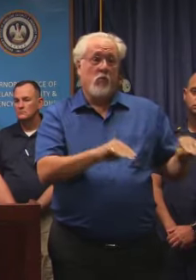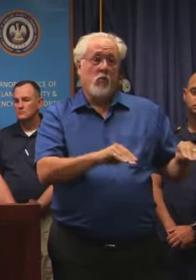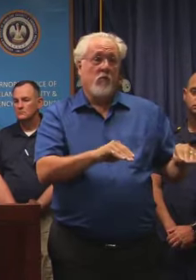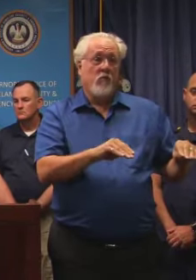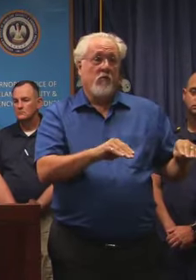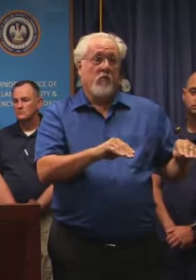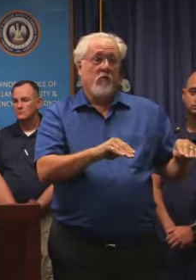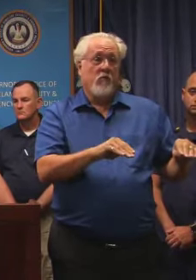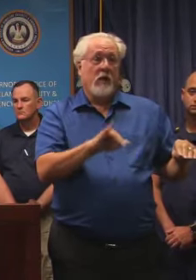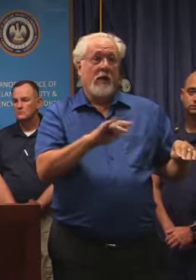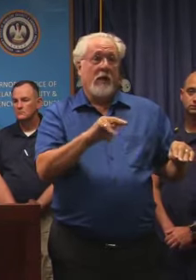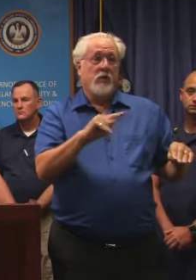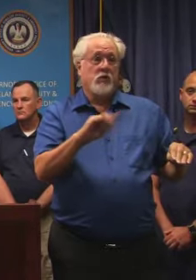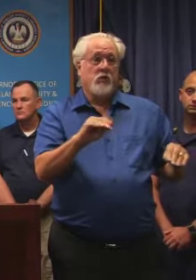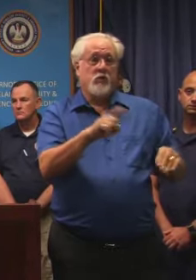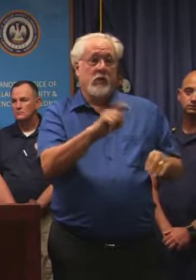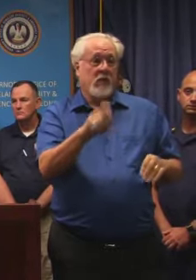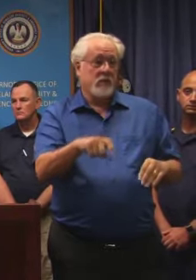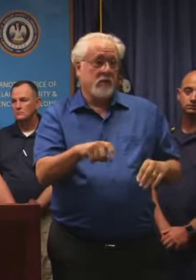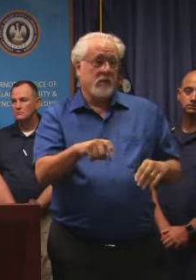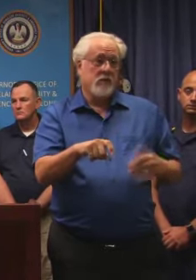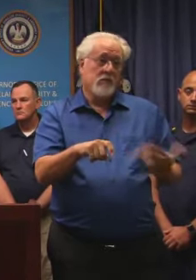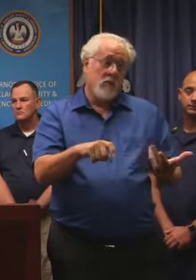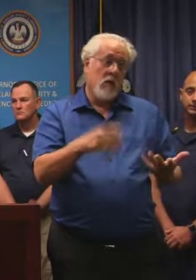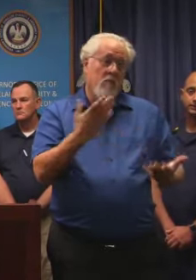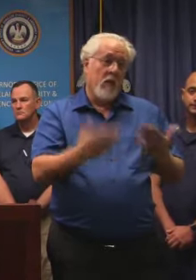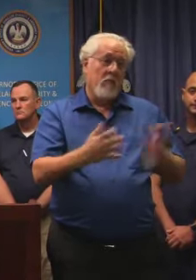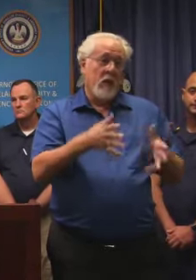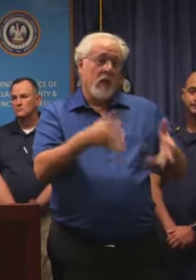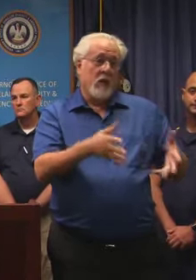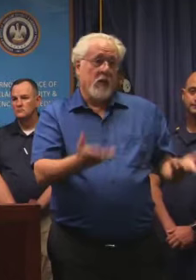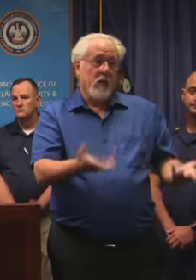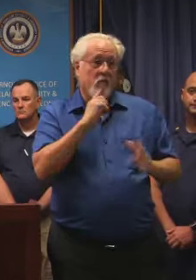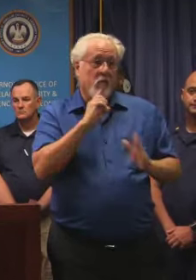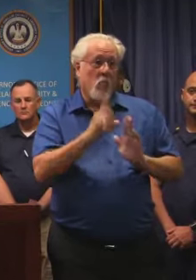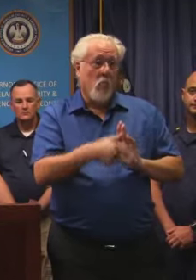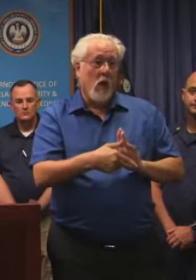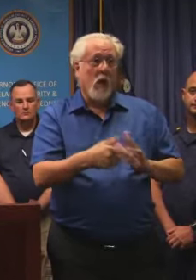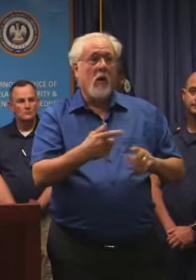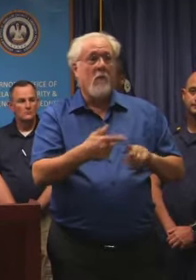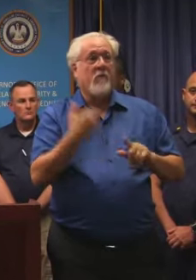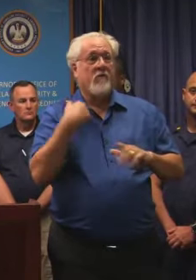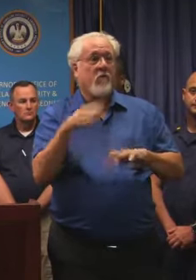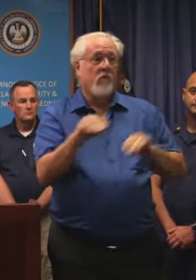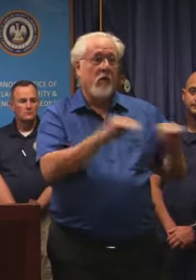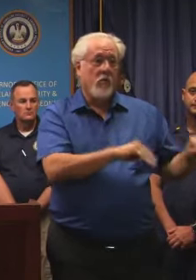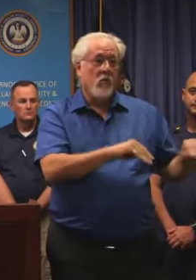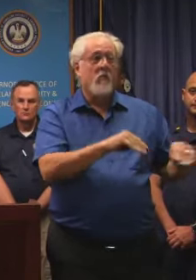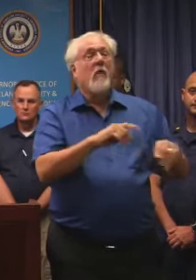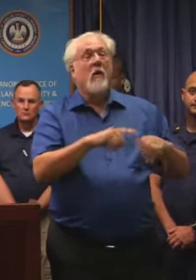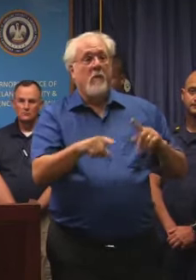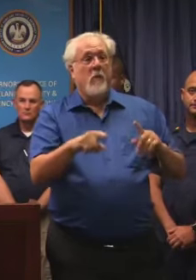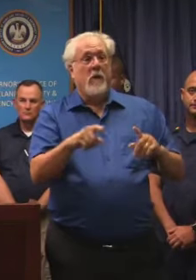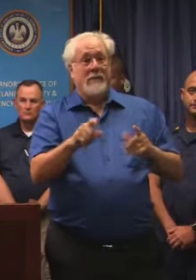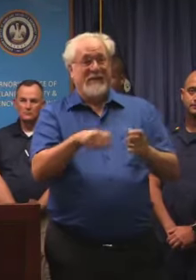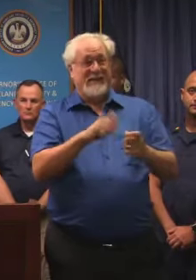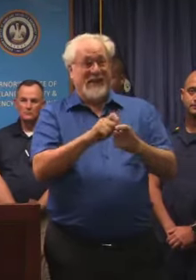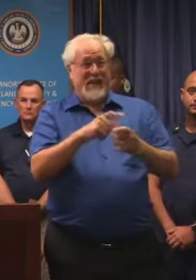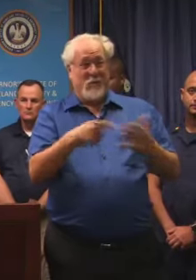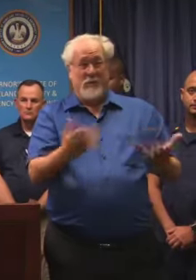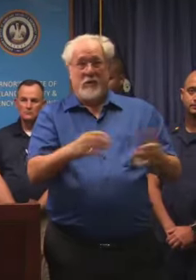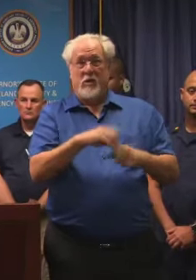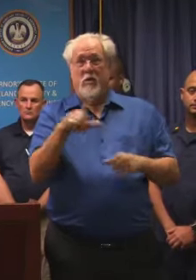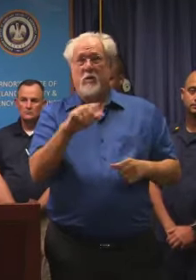those into Texas, or maybe they're going to leave them here for a little while longer before they move them to Texas. But as far as exactly what's here